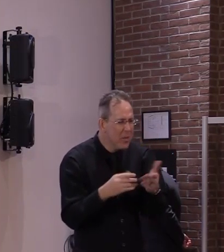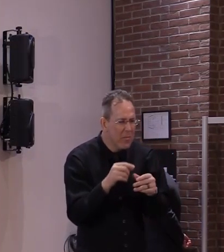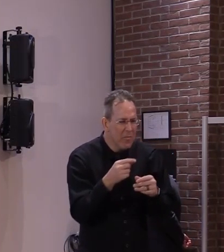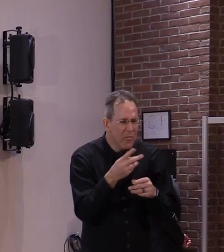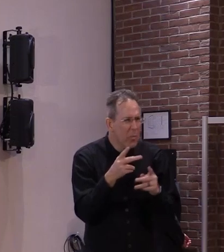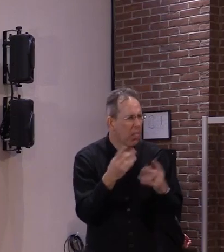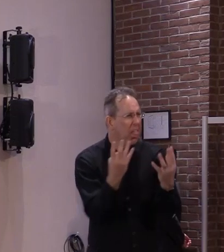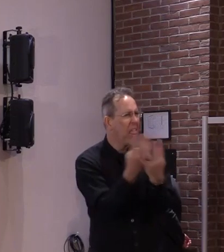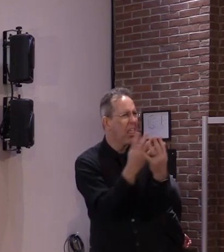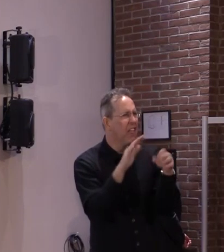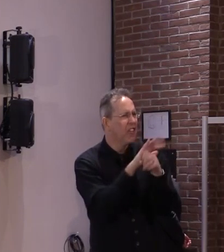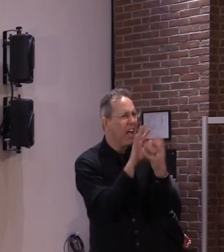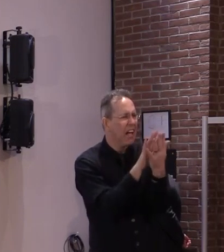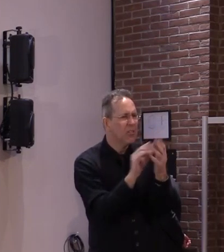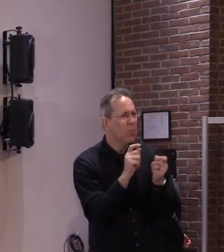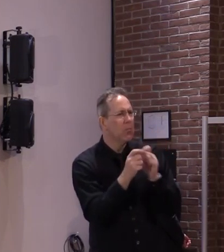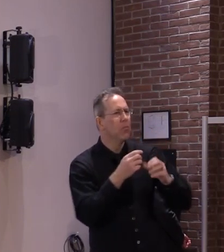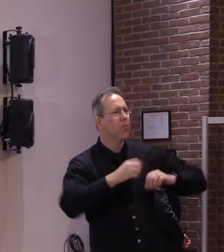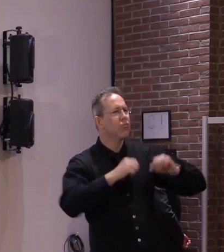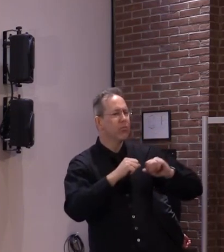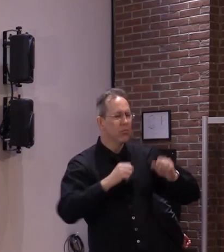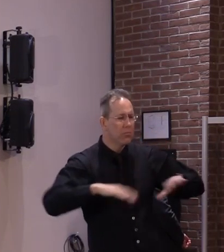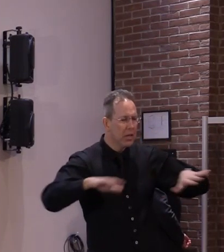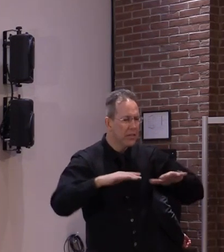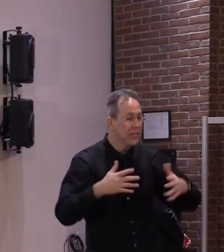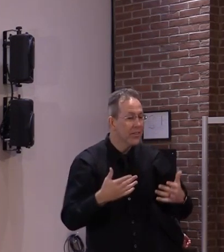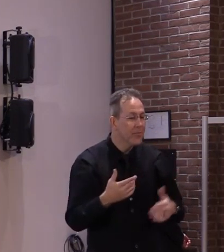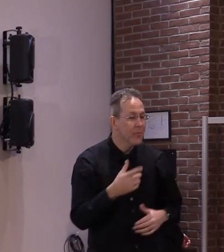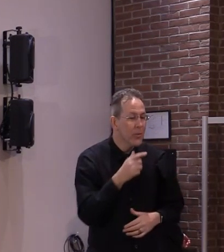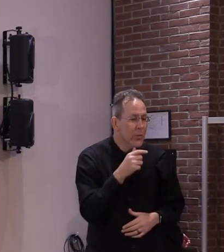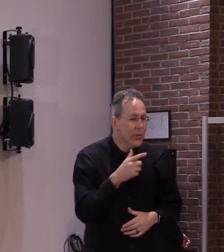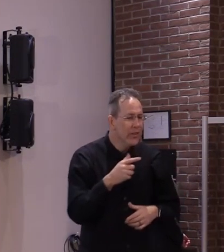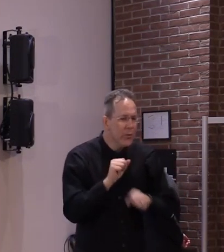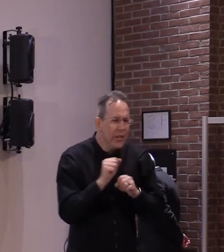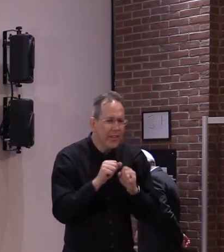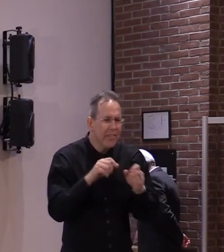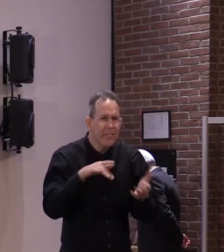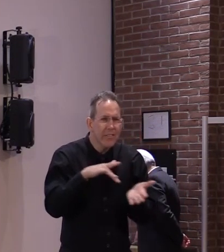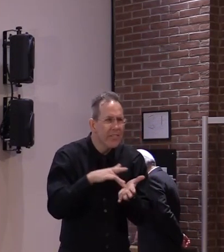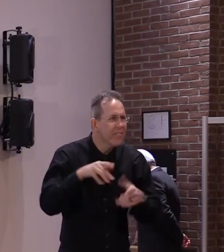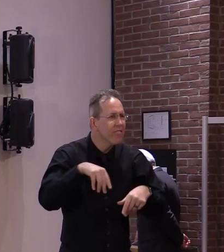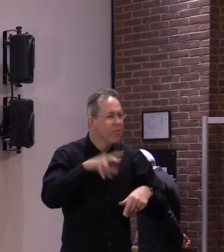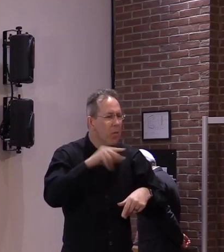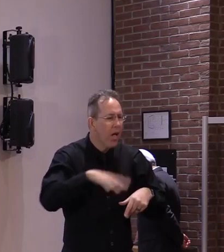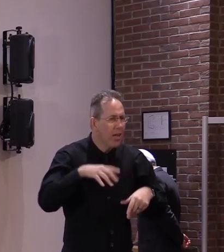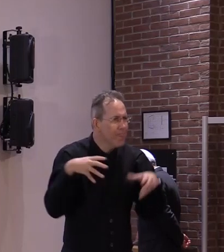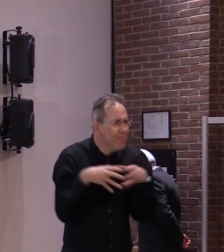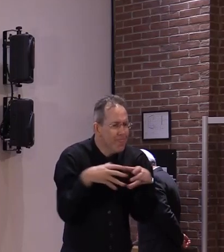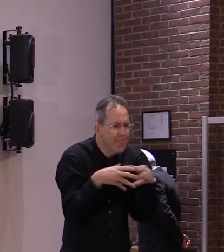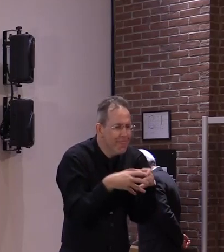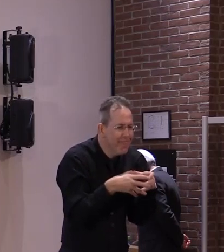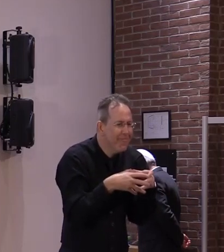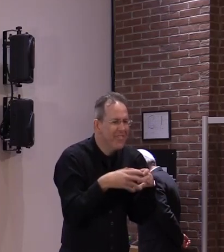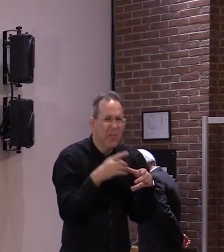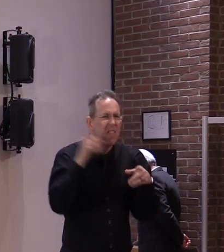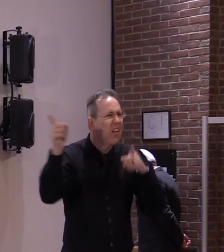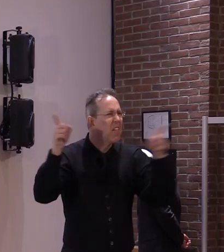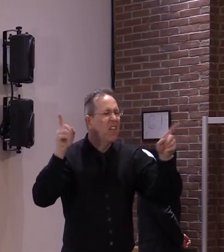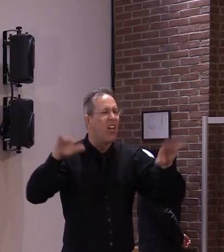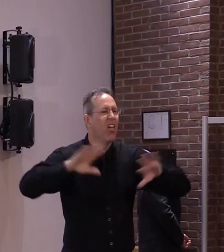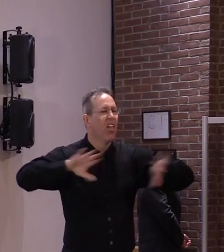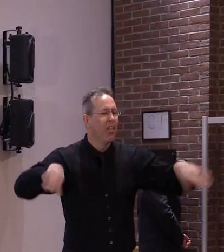the Montpelier area, in the central Vermont area, that came to the press briefings. And I think what we found is we're hearing from all